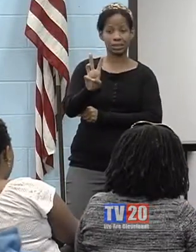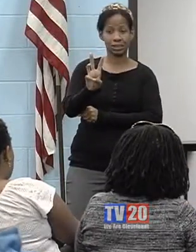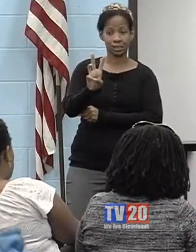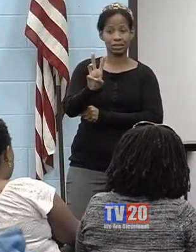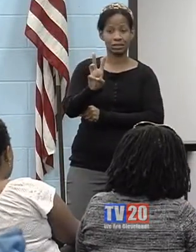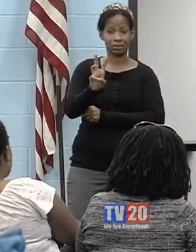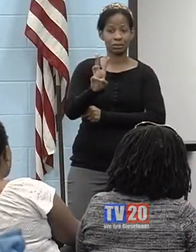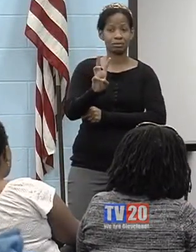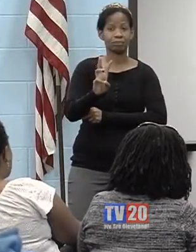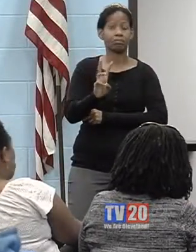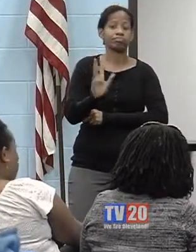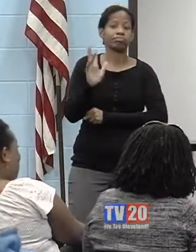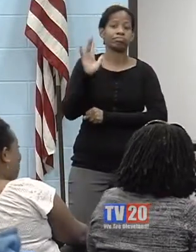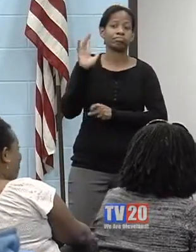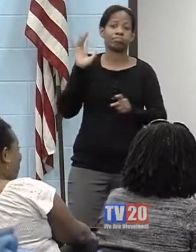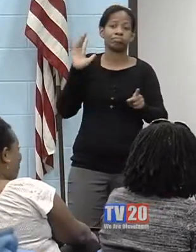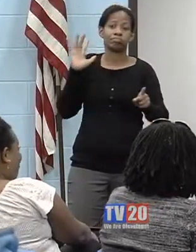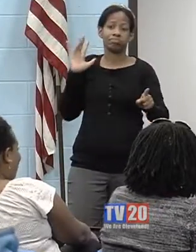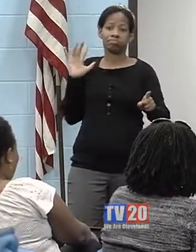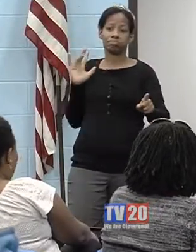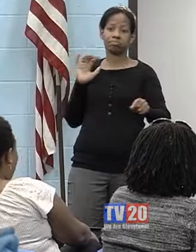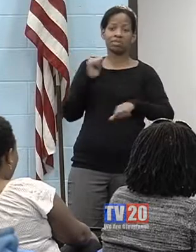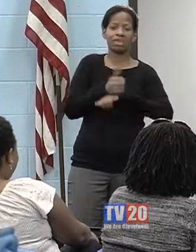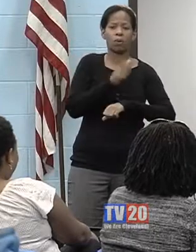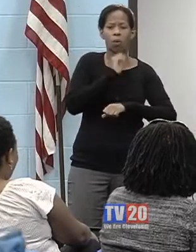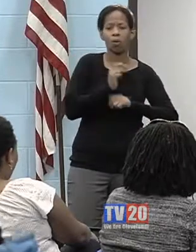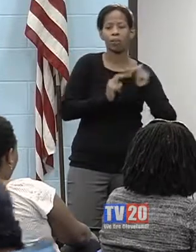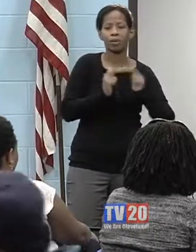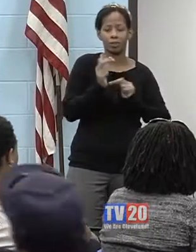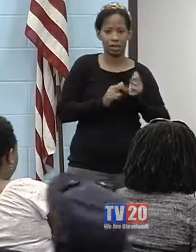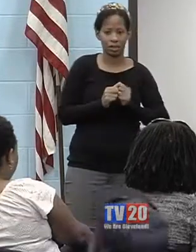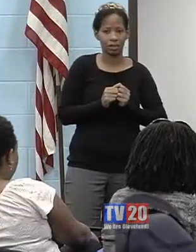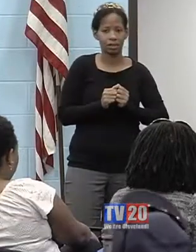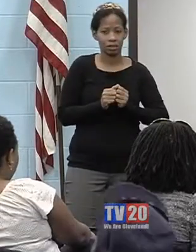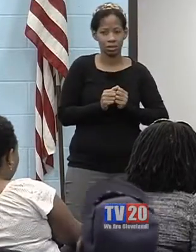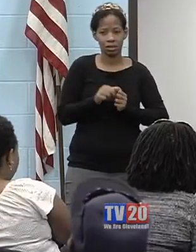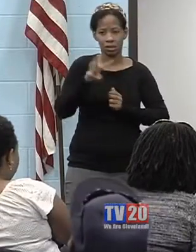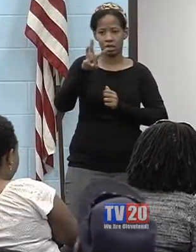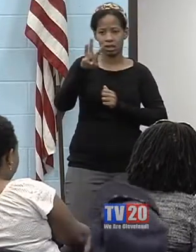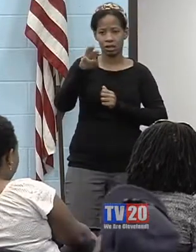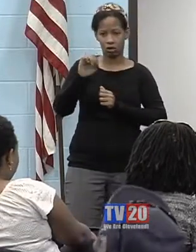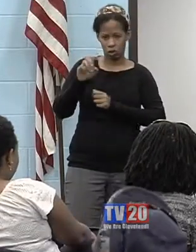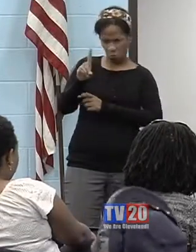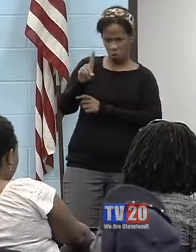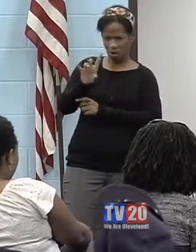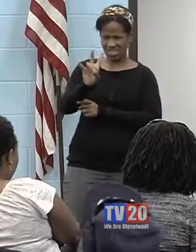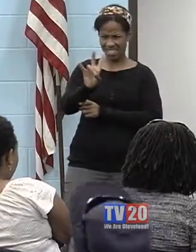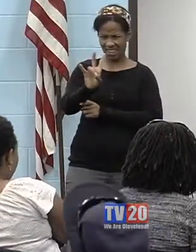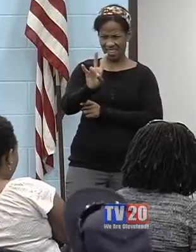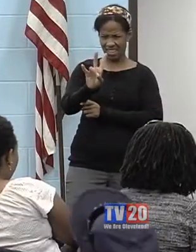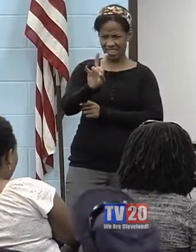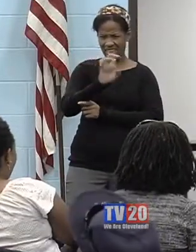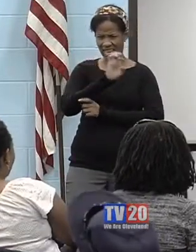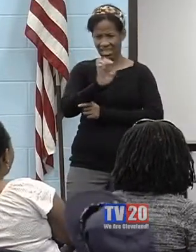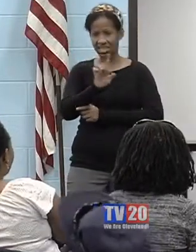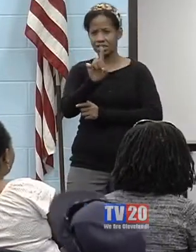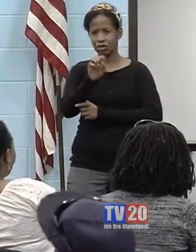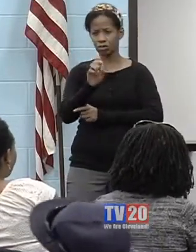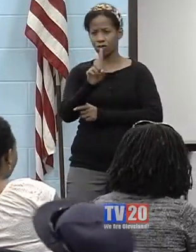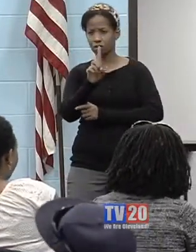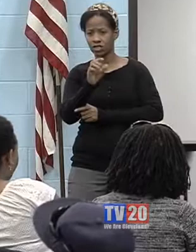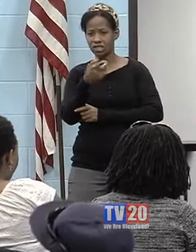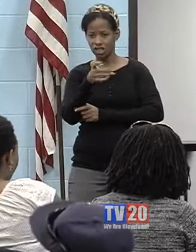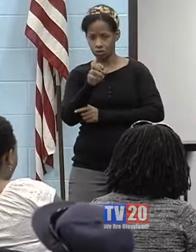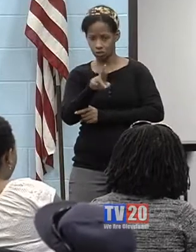than a century, they have been an anchor in our community, located in Ward 7 at the intersection of East 101st and